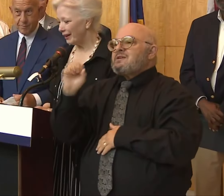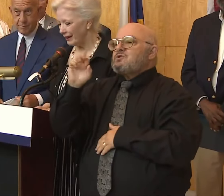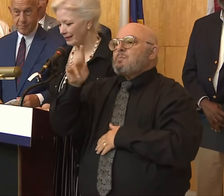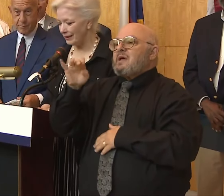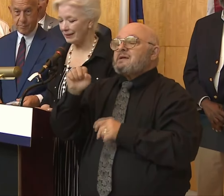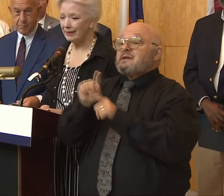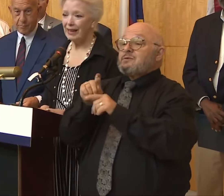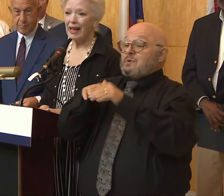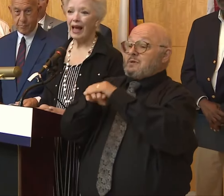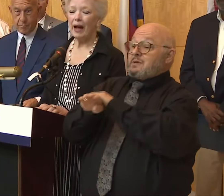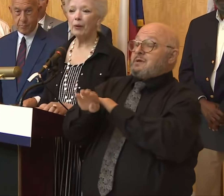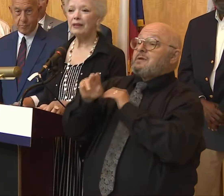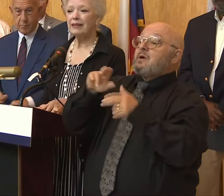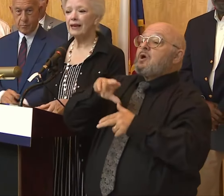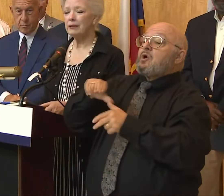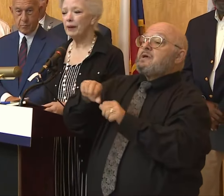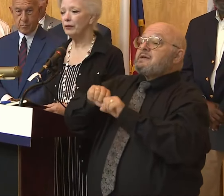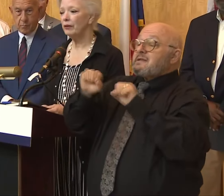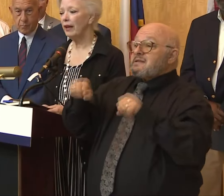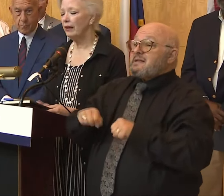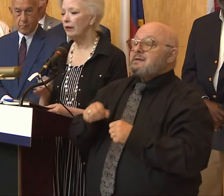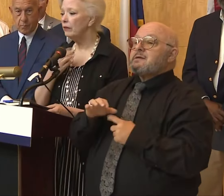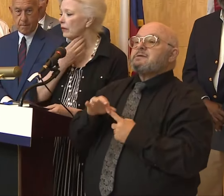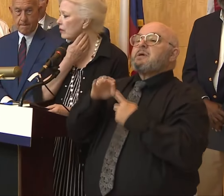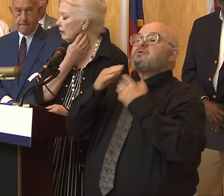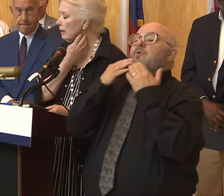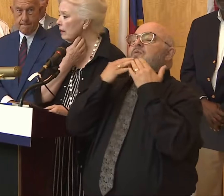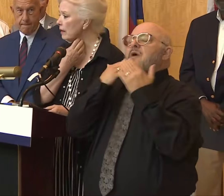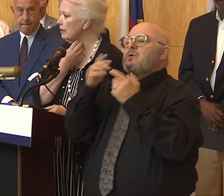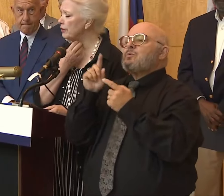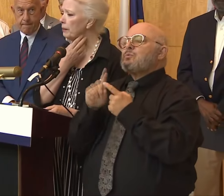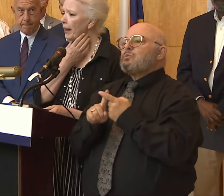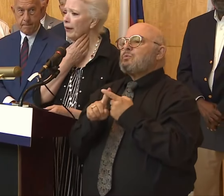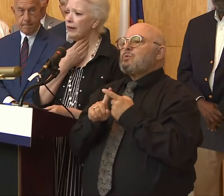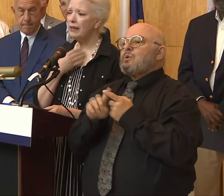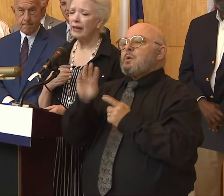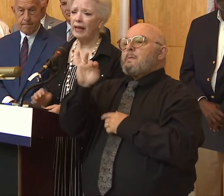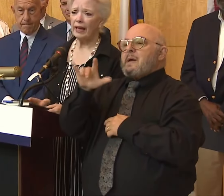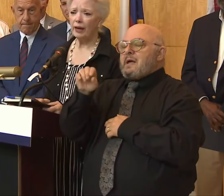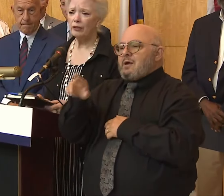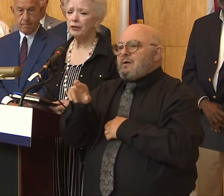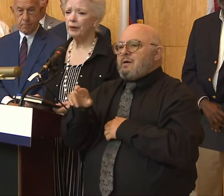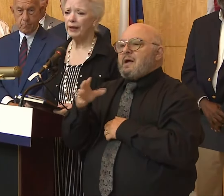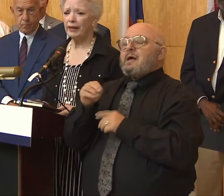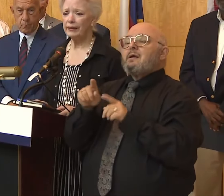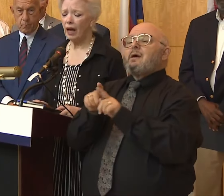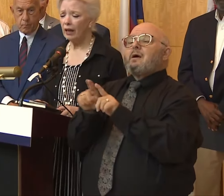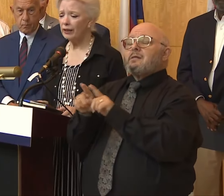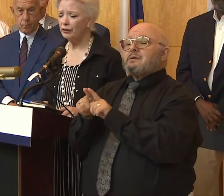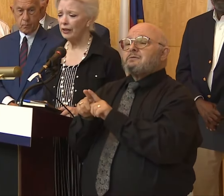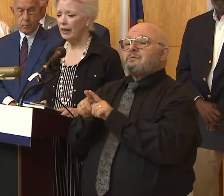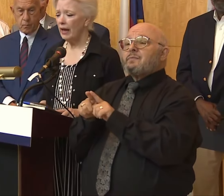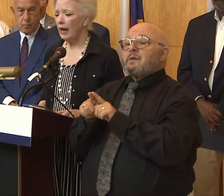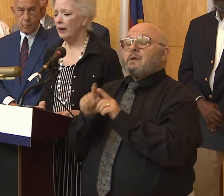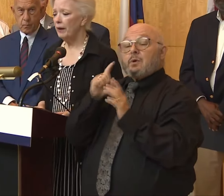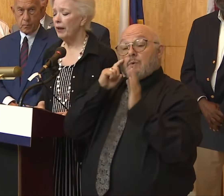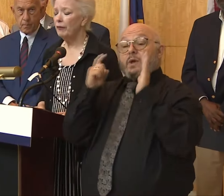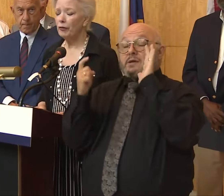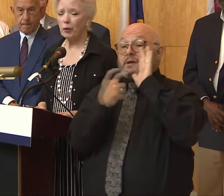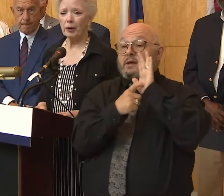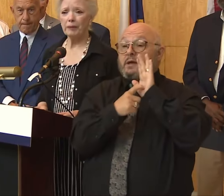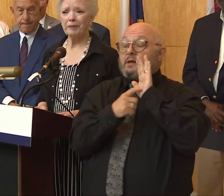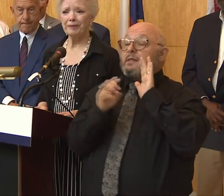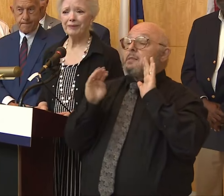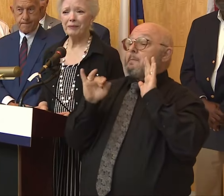into hurricane season. I want to say a special thank you to the mayor and also acknowledge